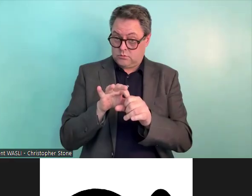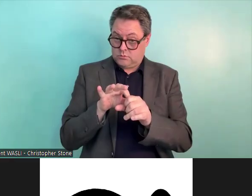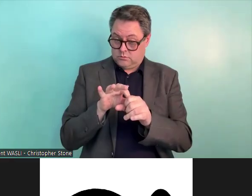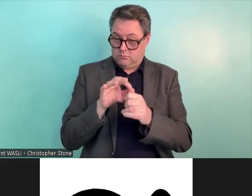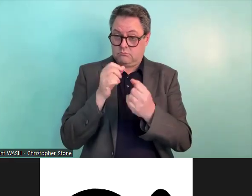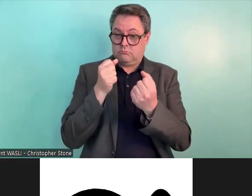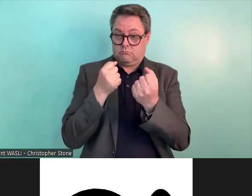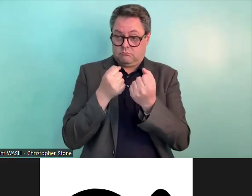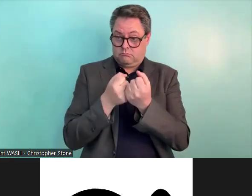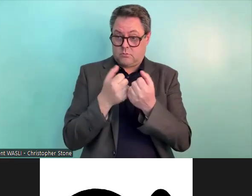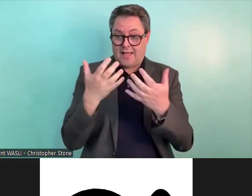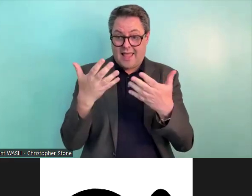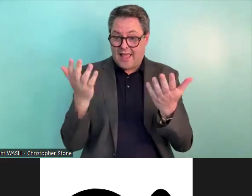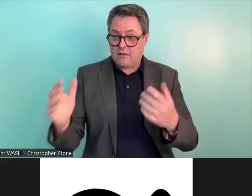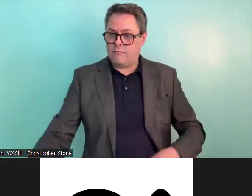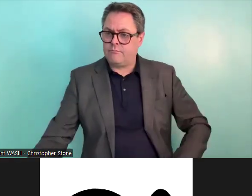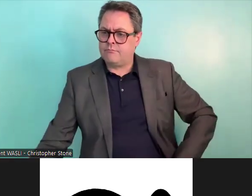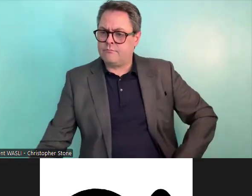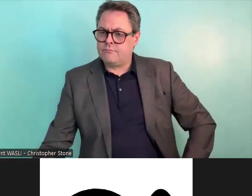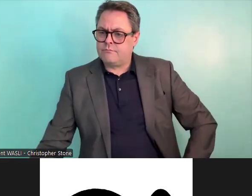Okay, so are we ready to vote?